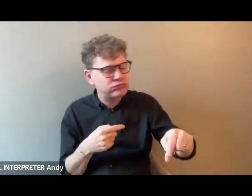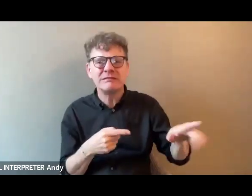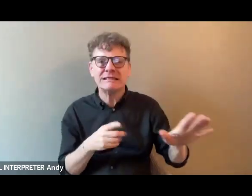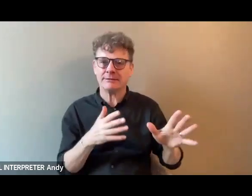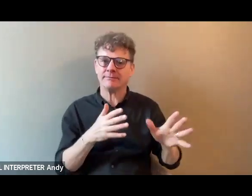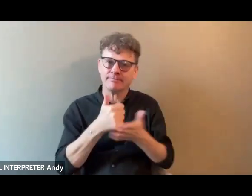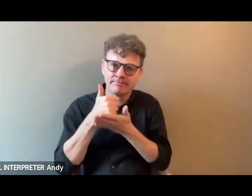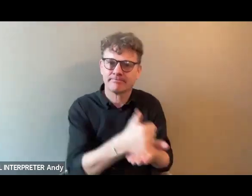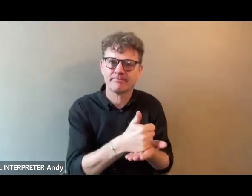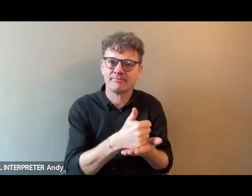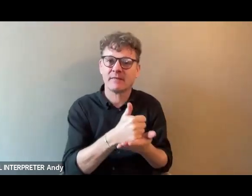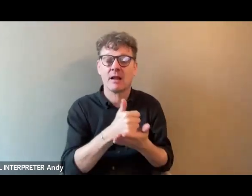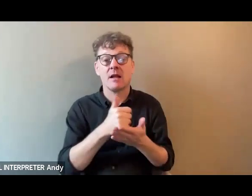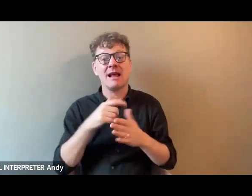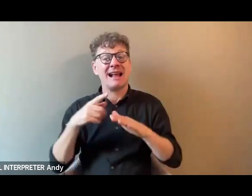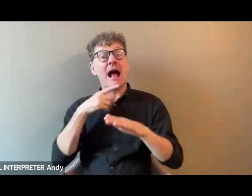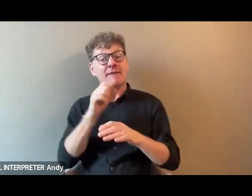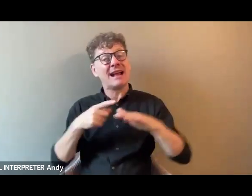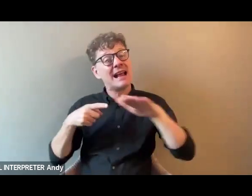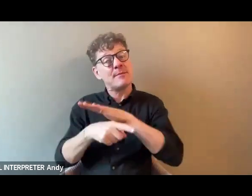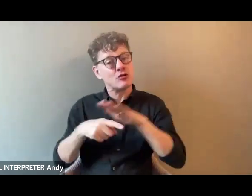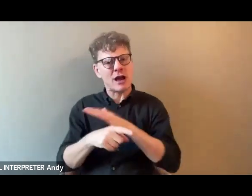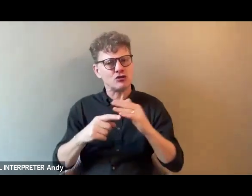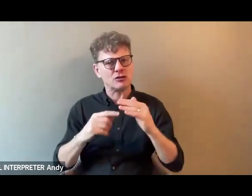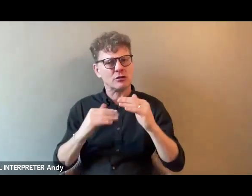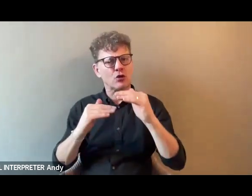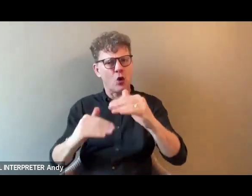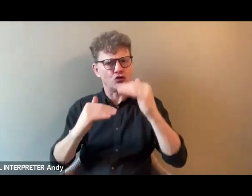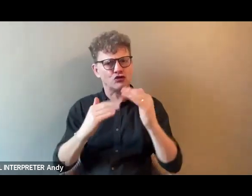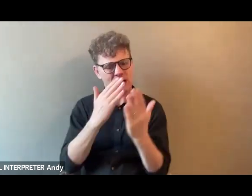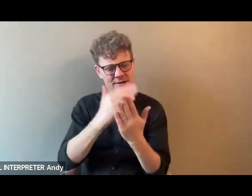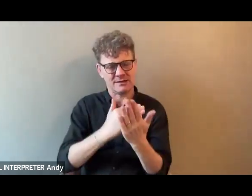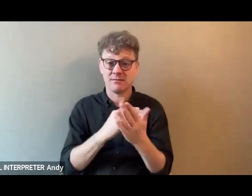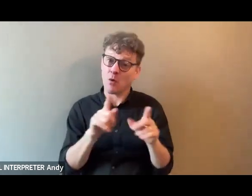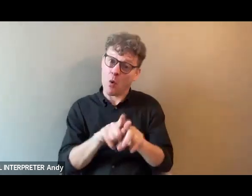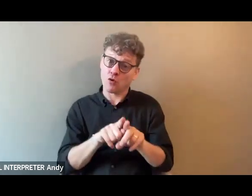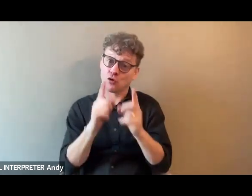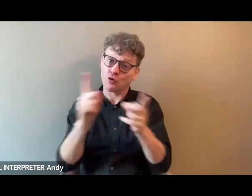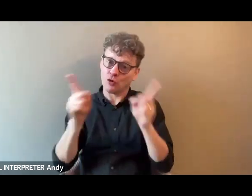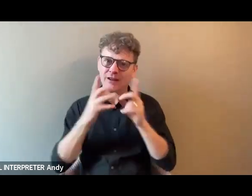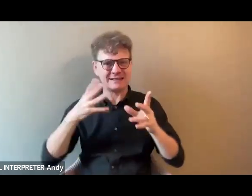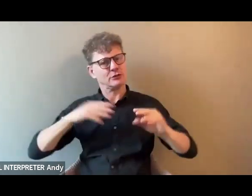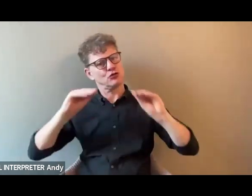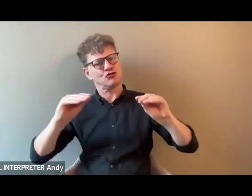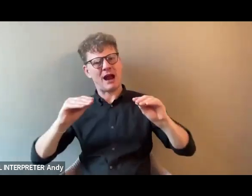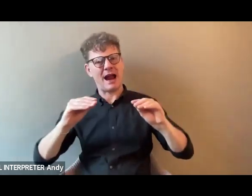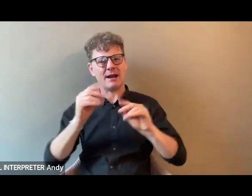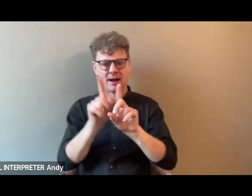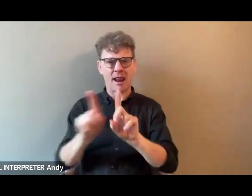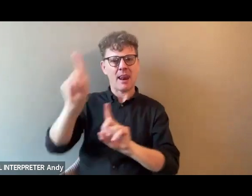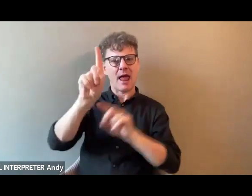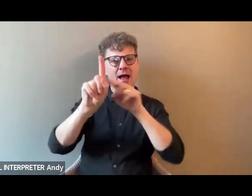navigating, immigration constraints. They could also train line managers to be able to